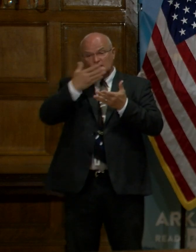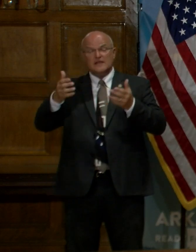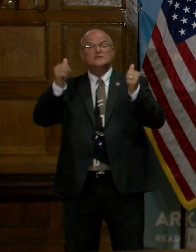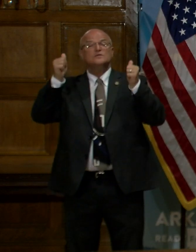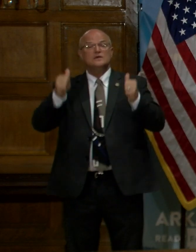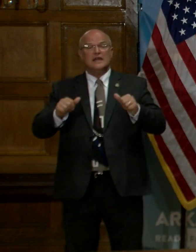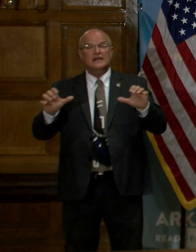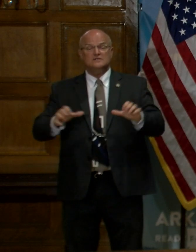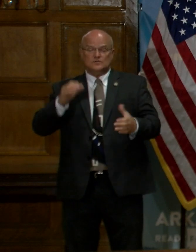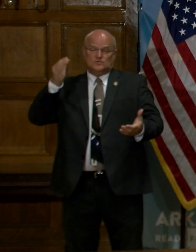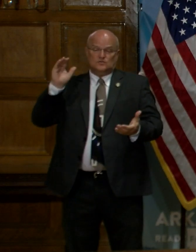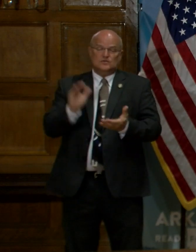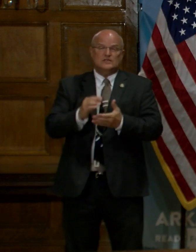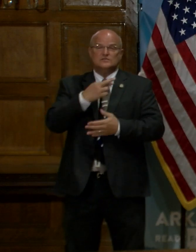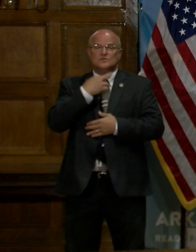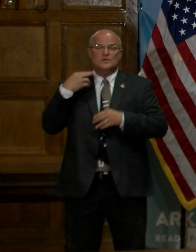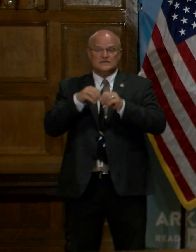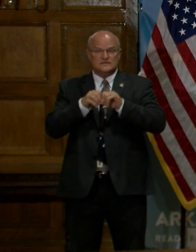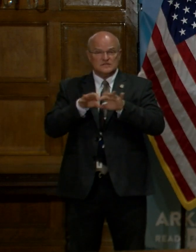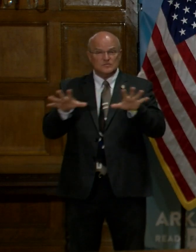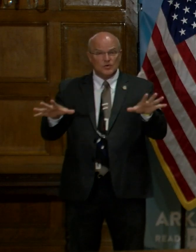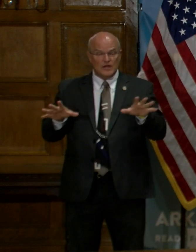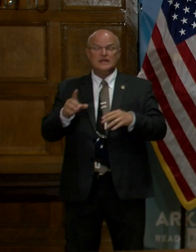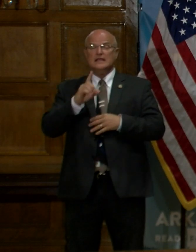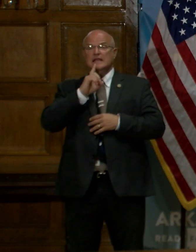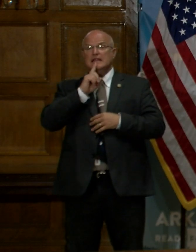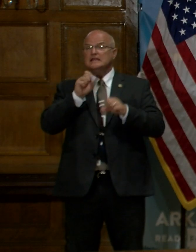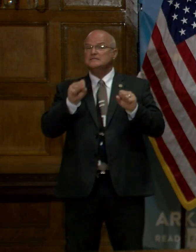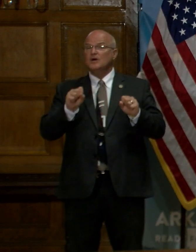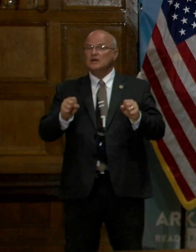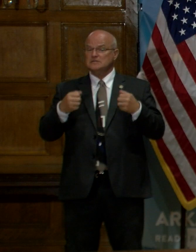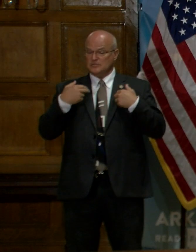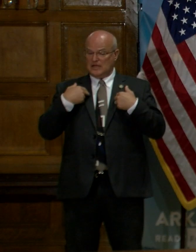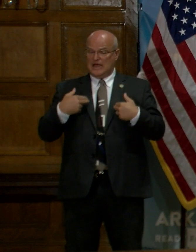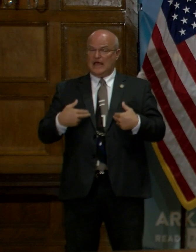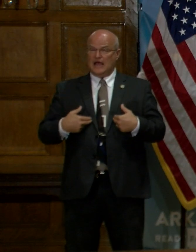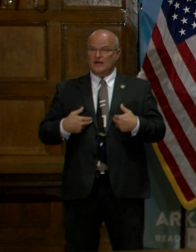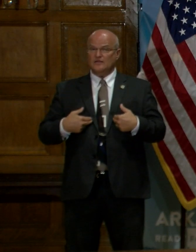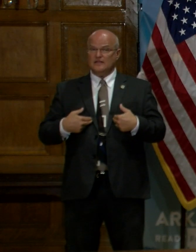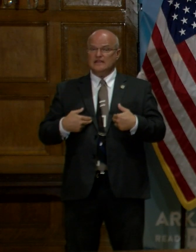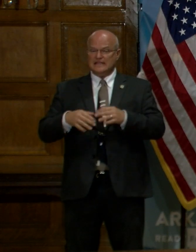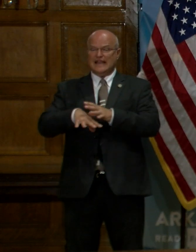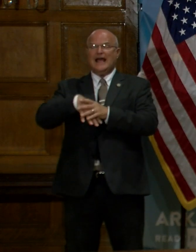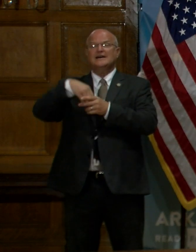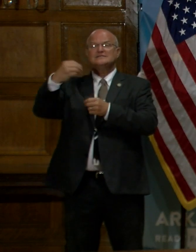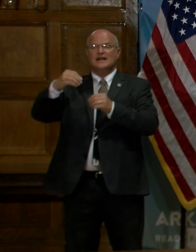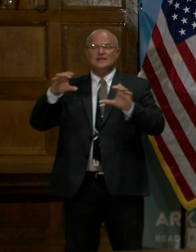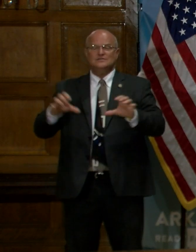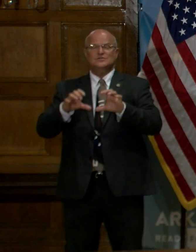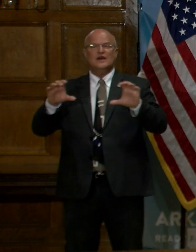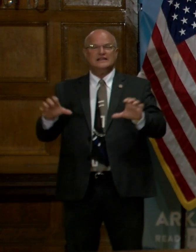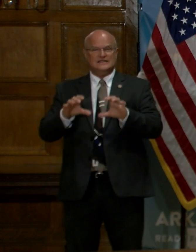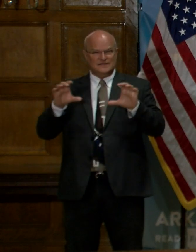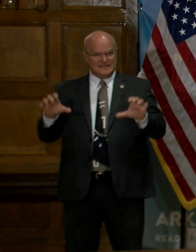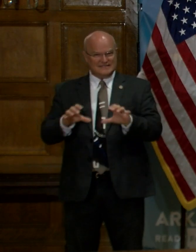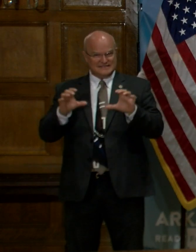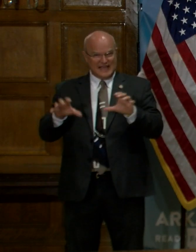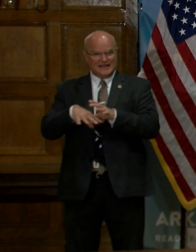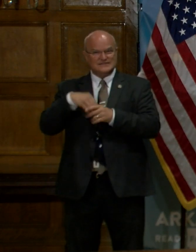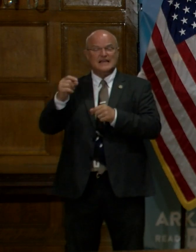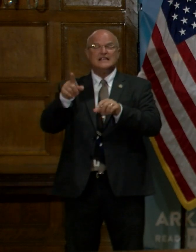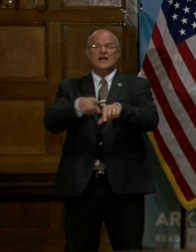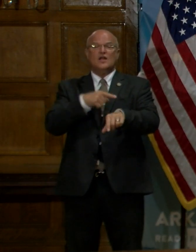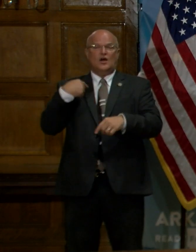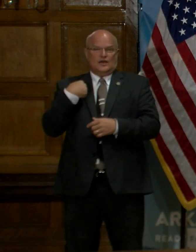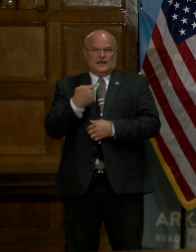do to reduce the risk of spread. And it is possible, it's healthy to get outside, to do some activities, as